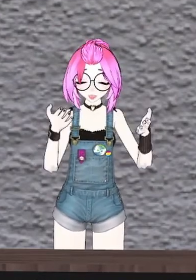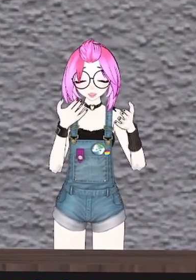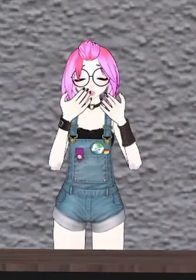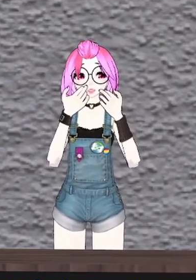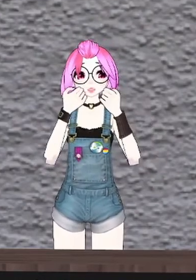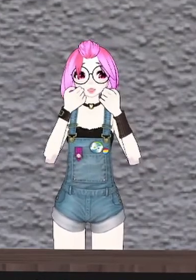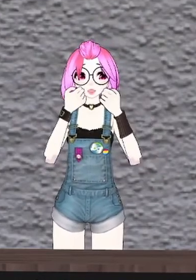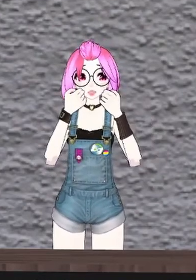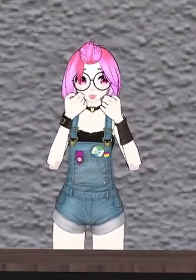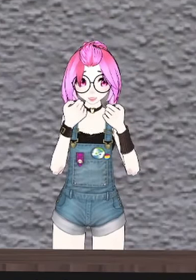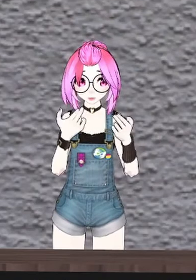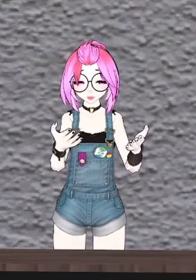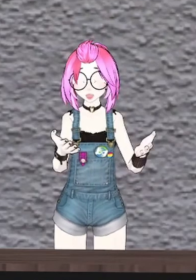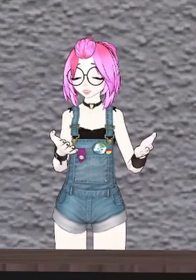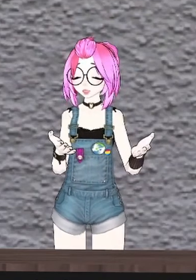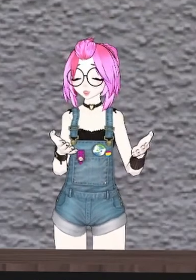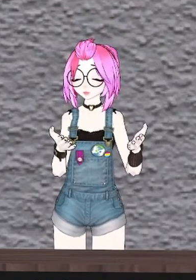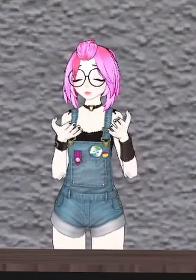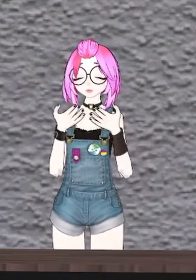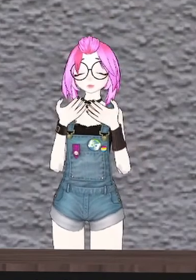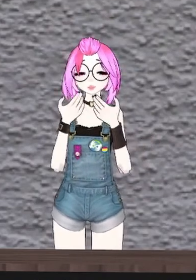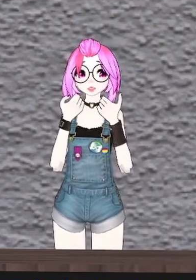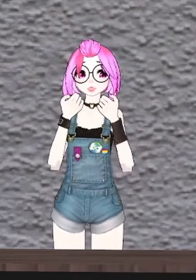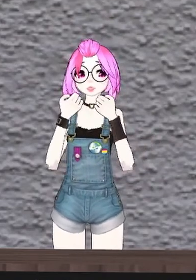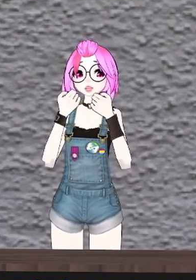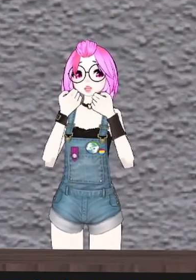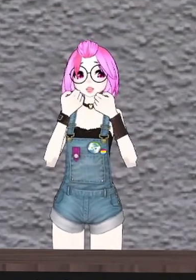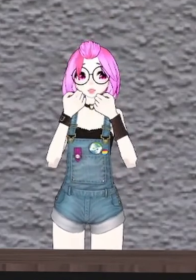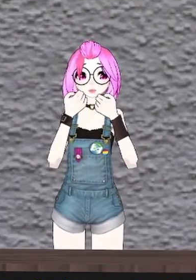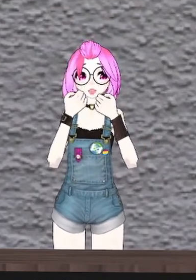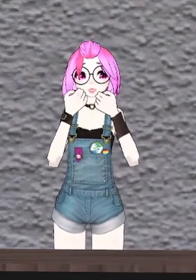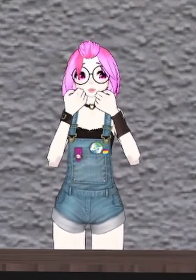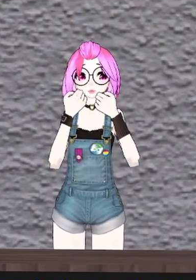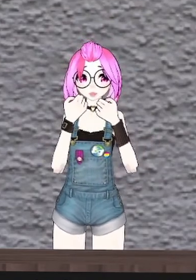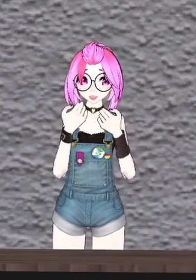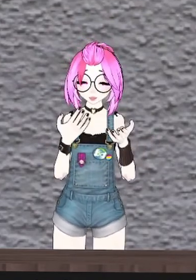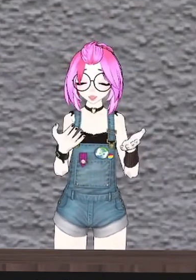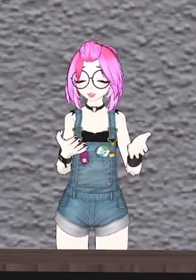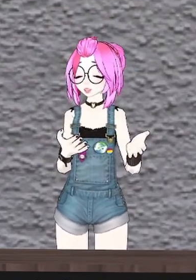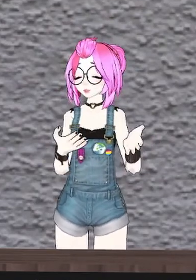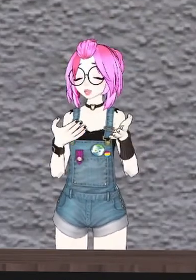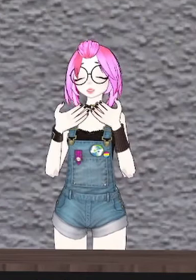generally accepted is bless you. So this is like you have the blessing and you're giving that blessing.